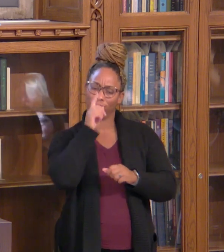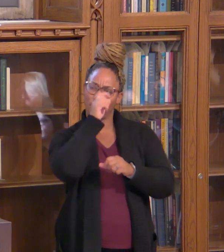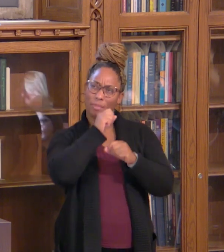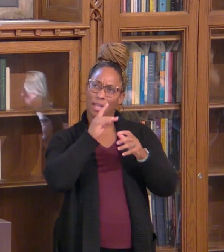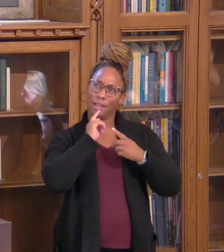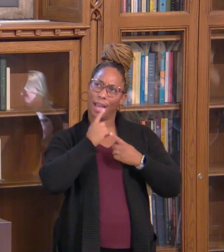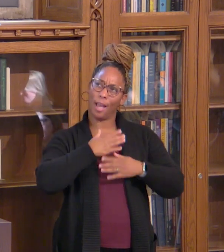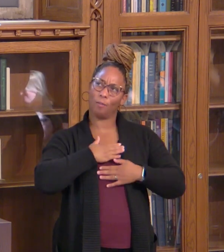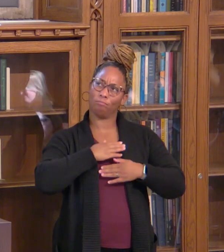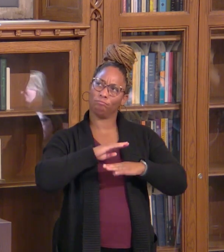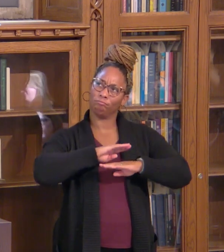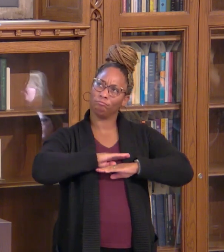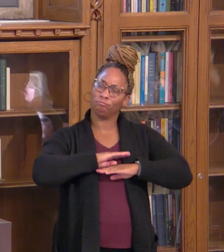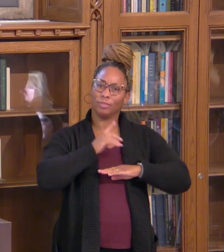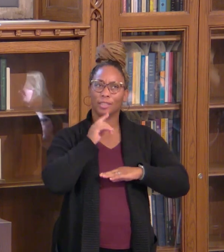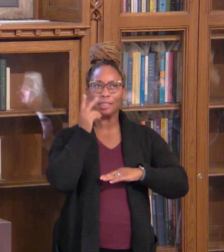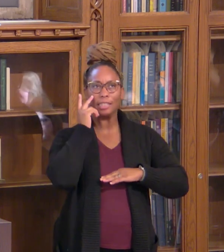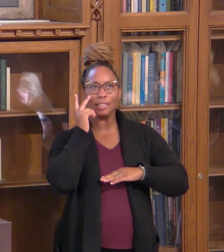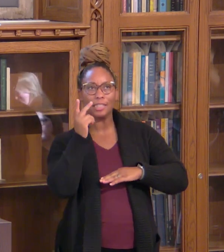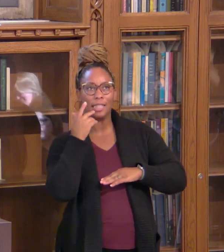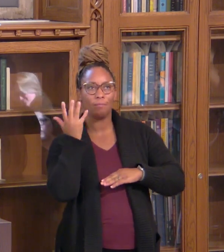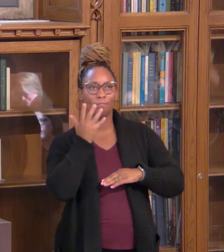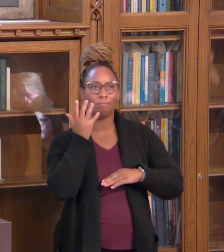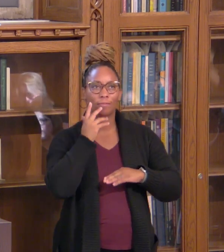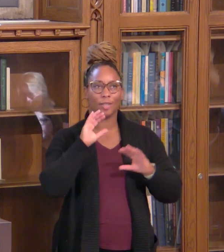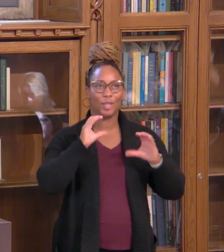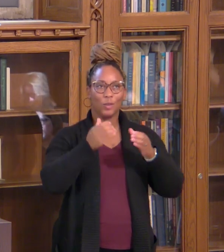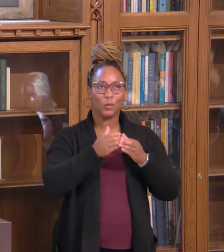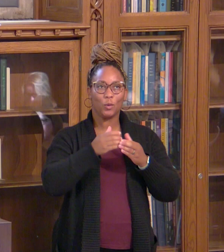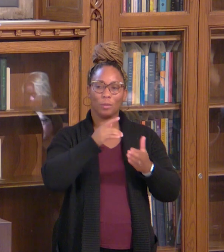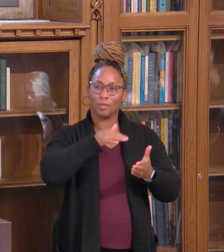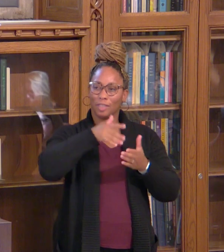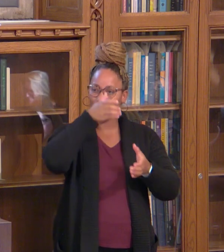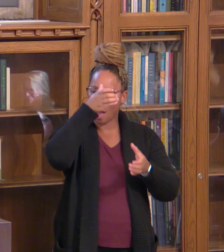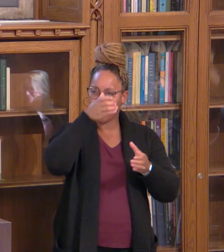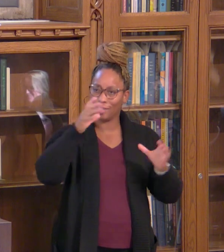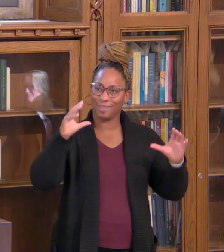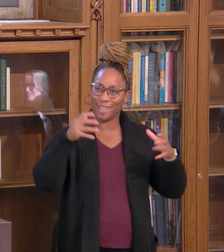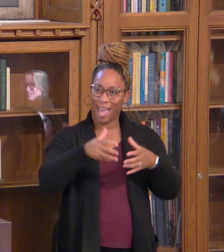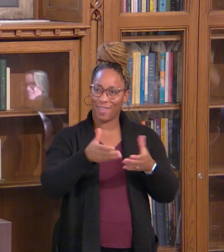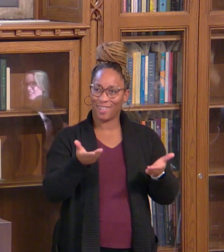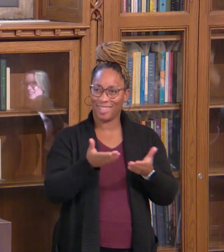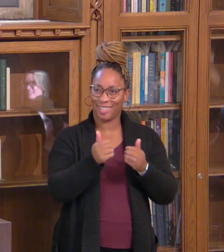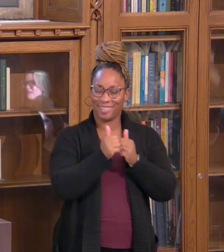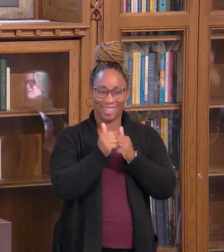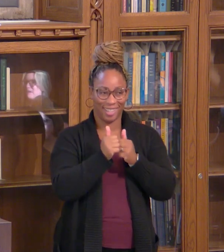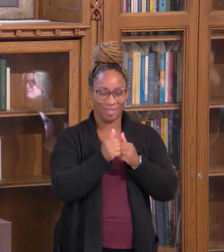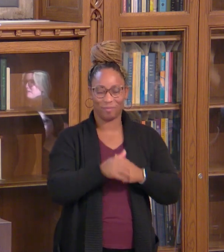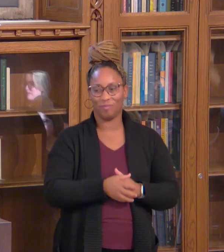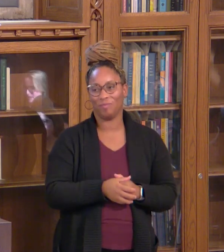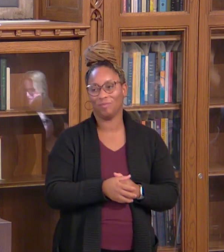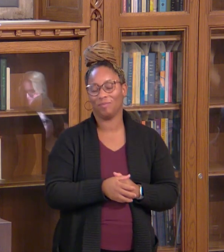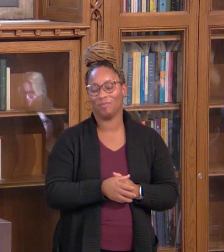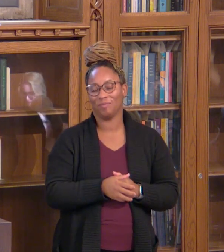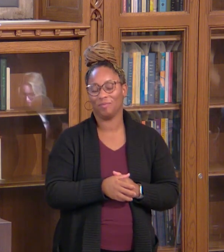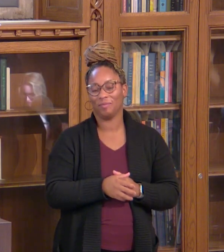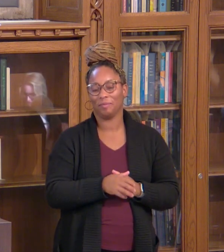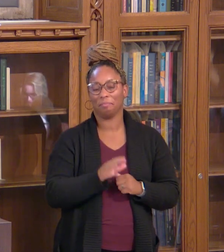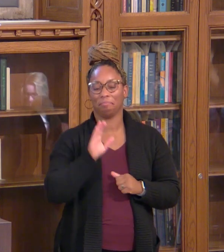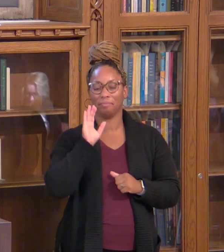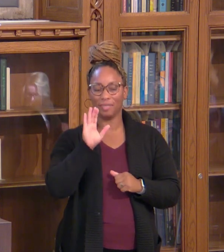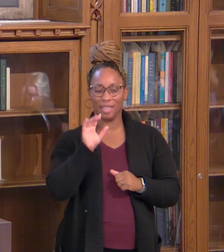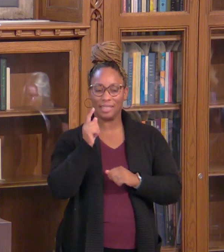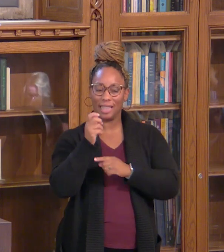him to see this extraordinary group of Scholars gathered here today his legacy is